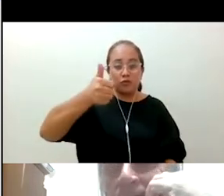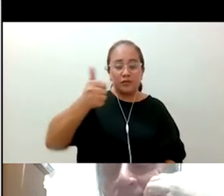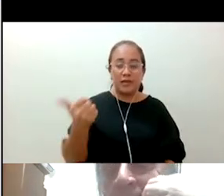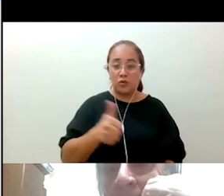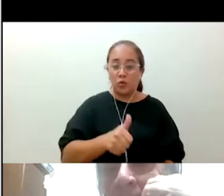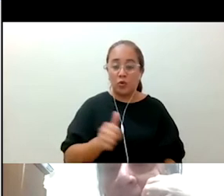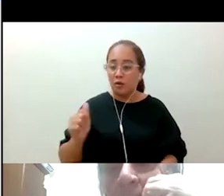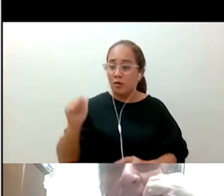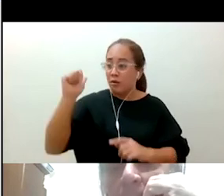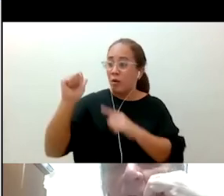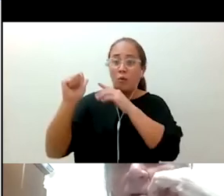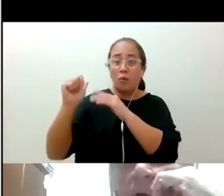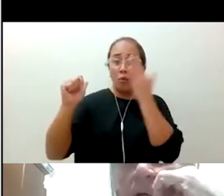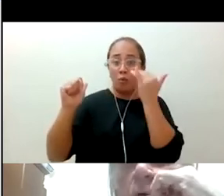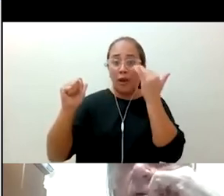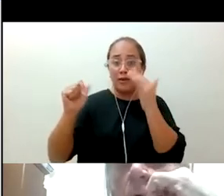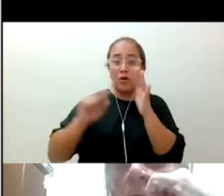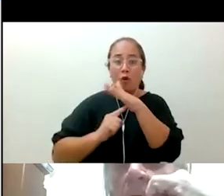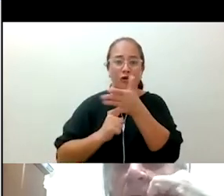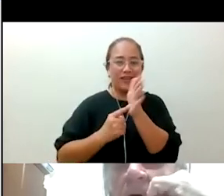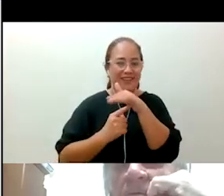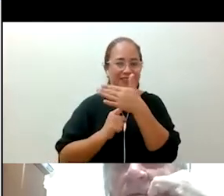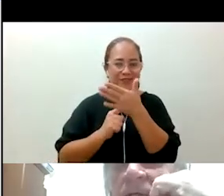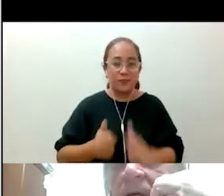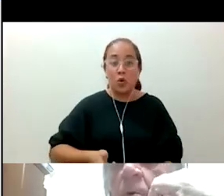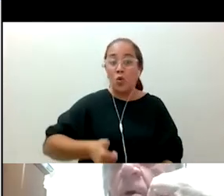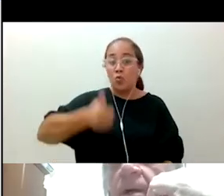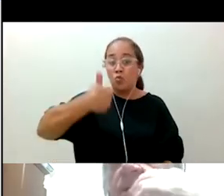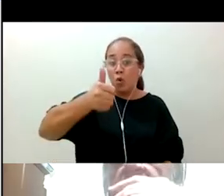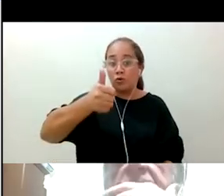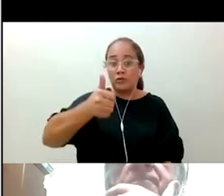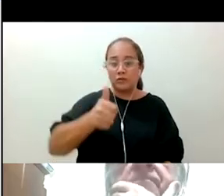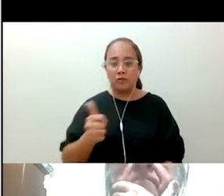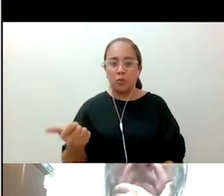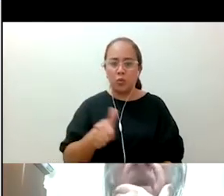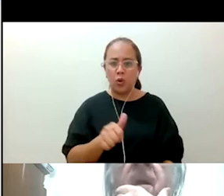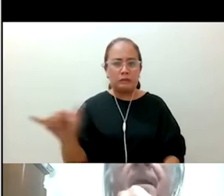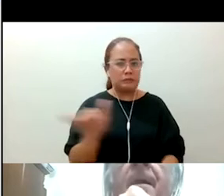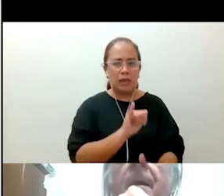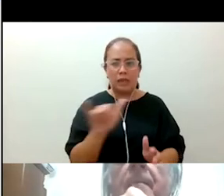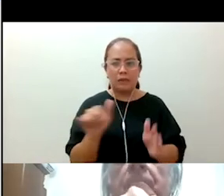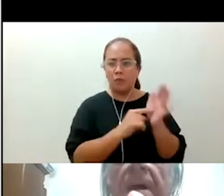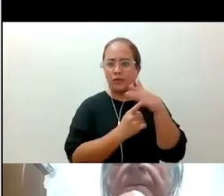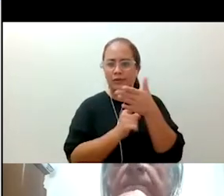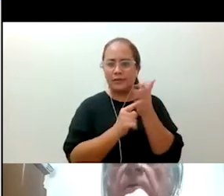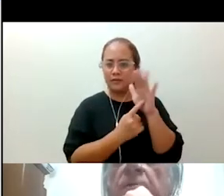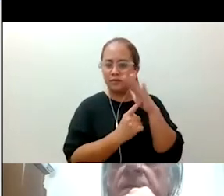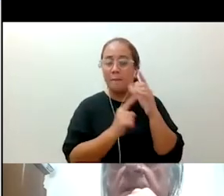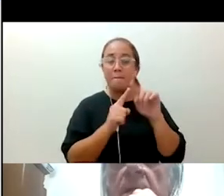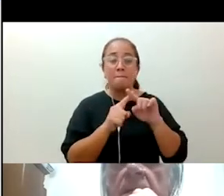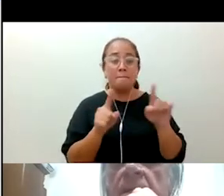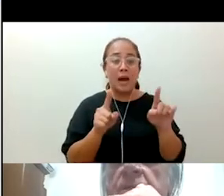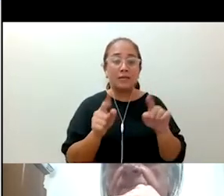orientation. Most and who have the same orientation, but